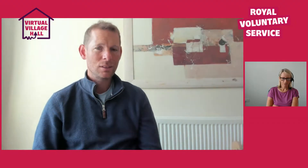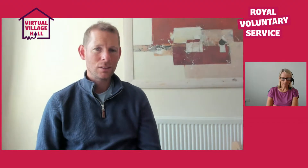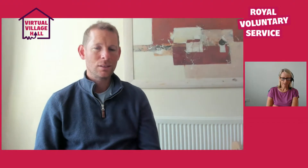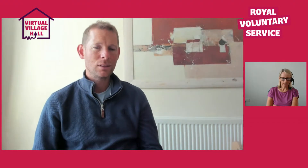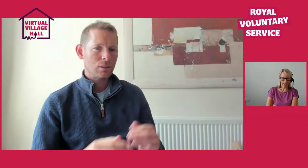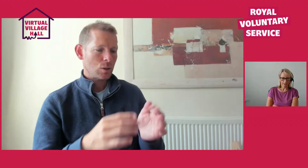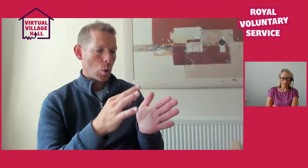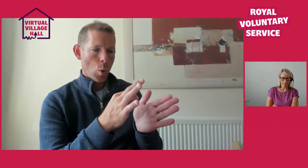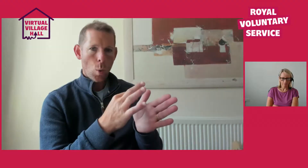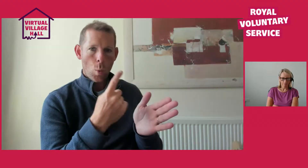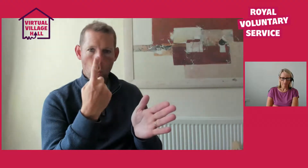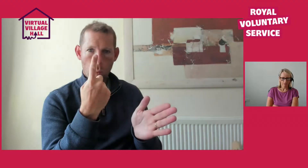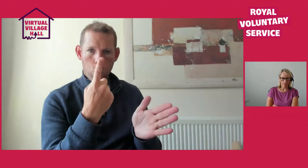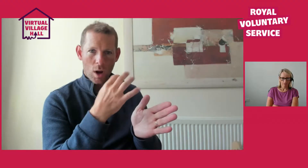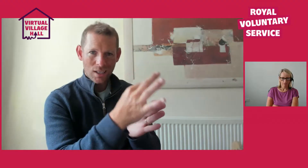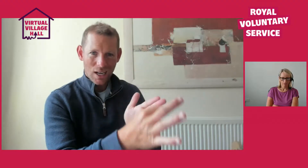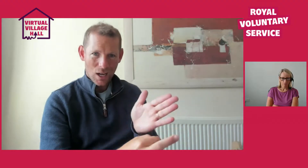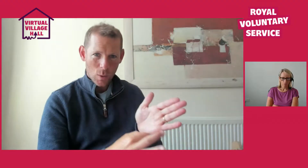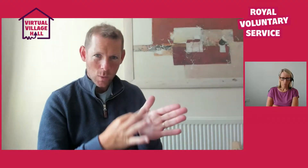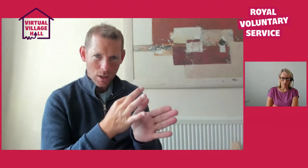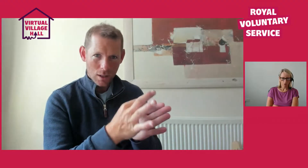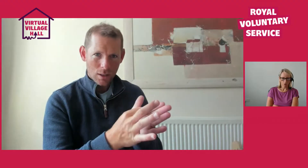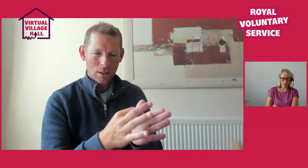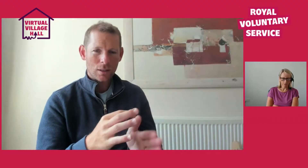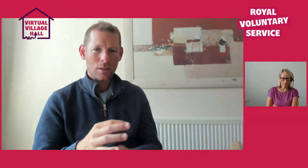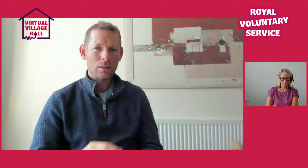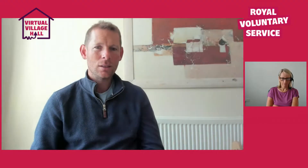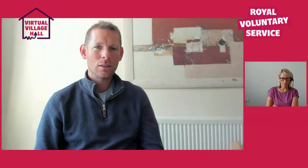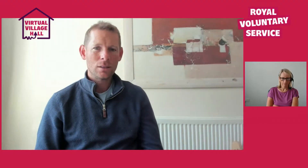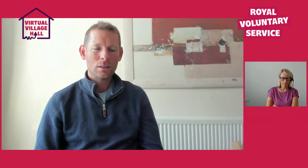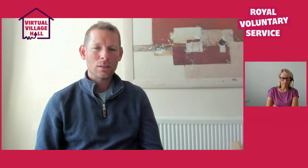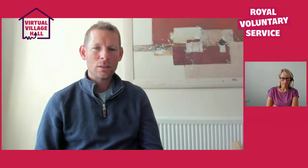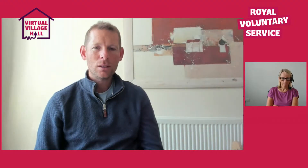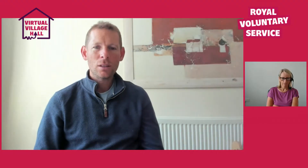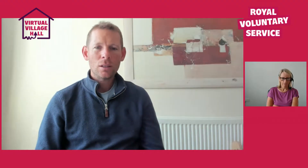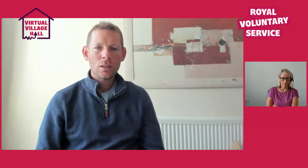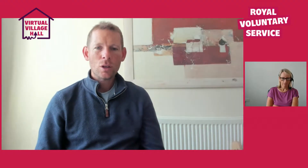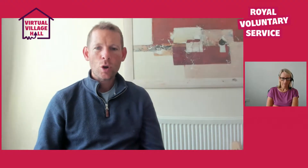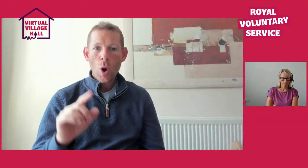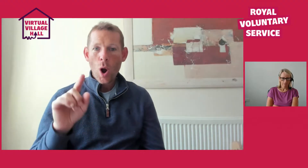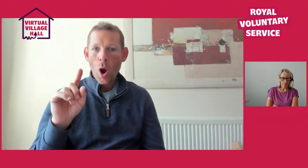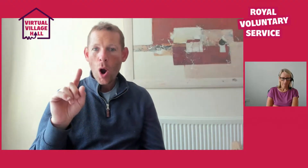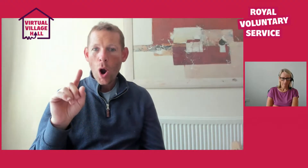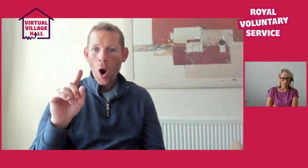Okay, let's do that again. So 1 hour